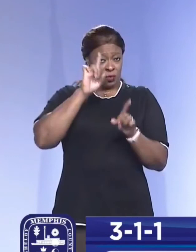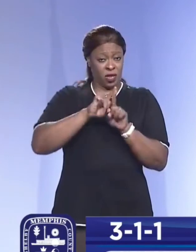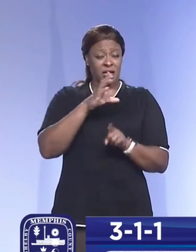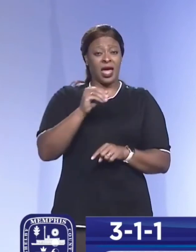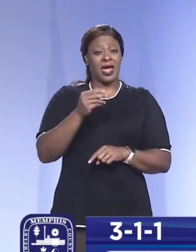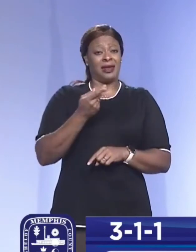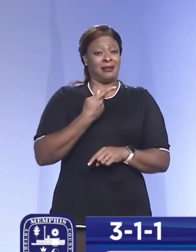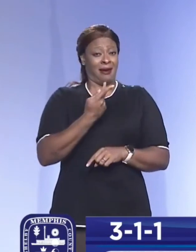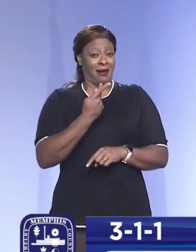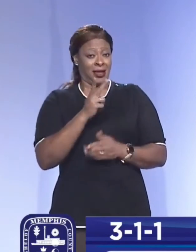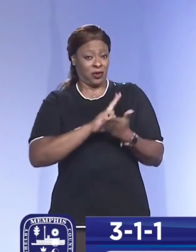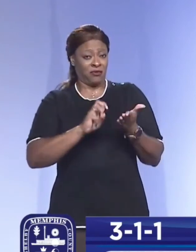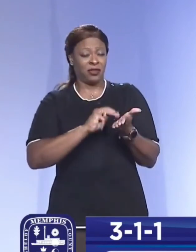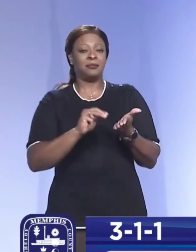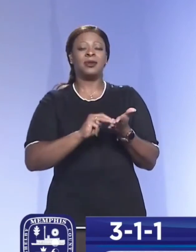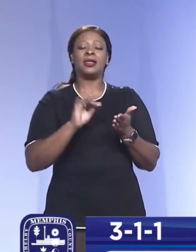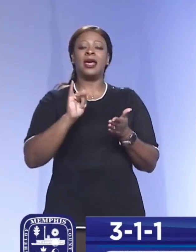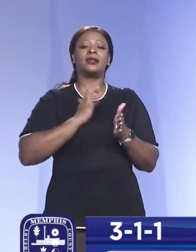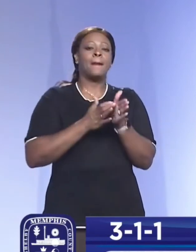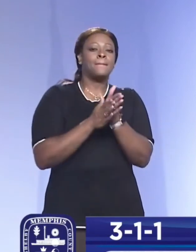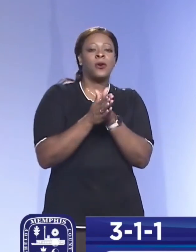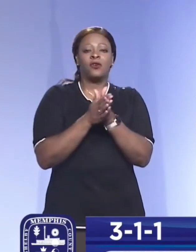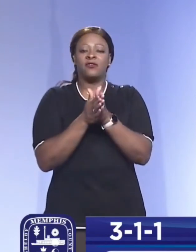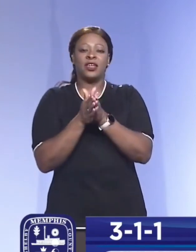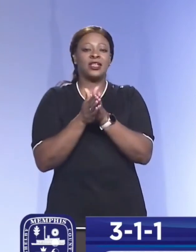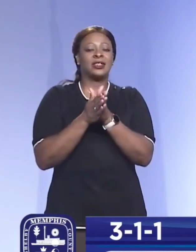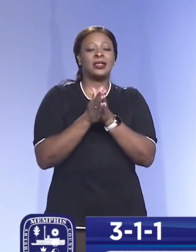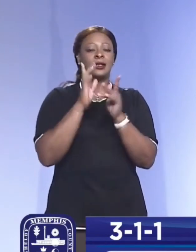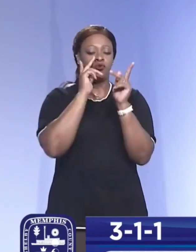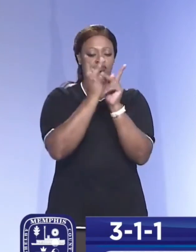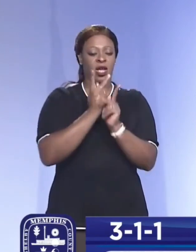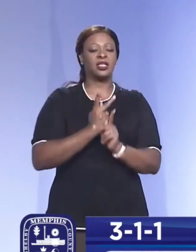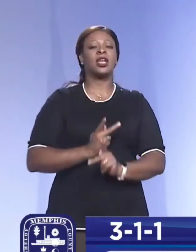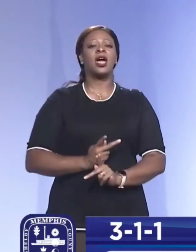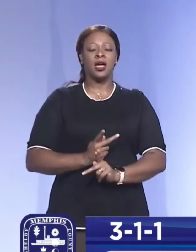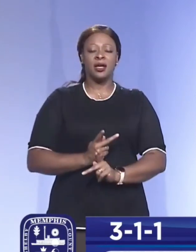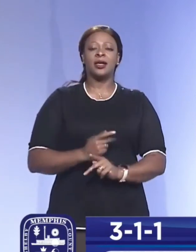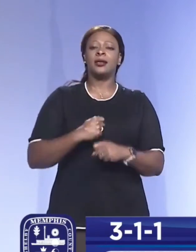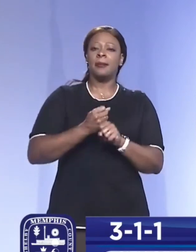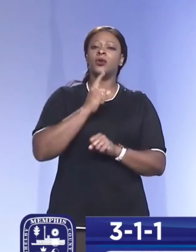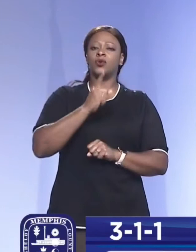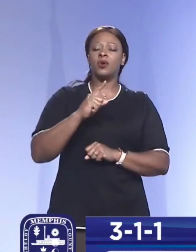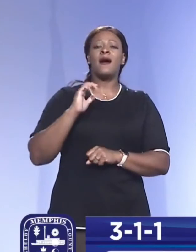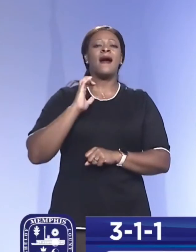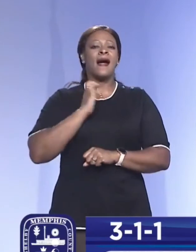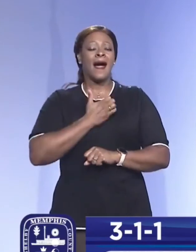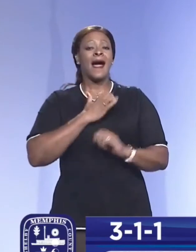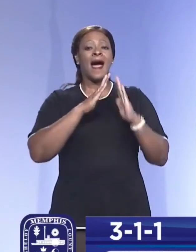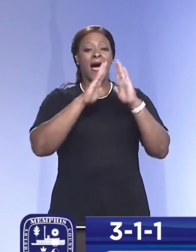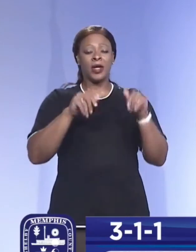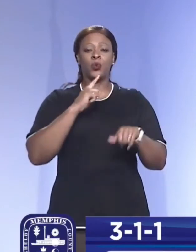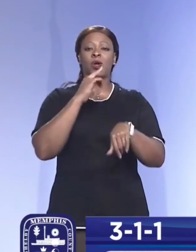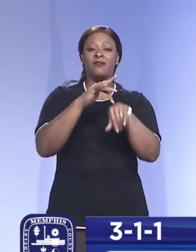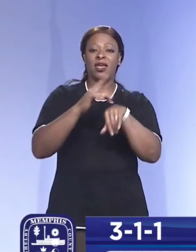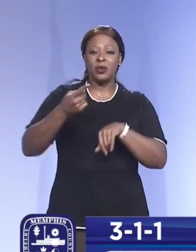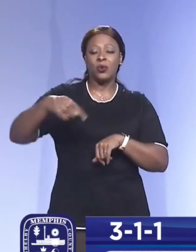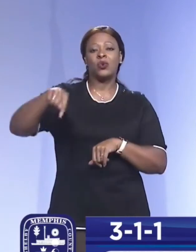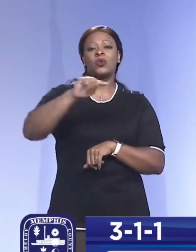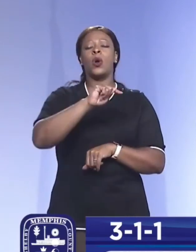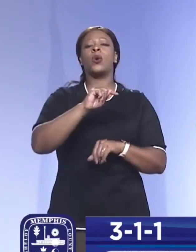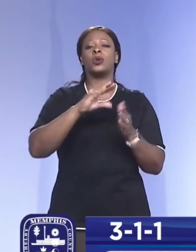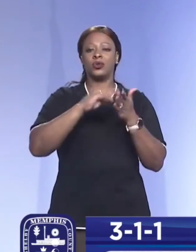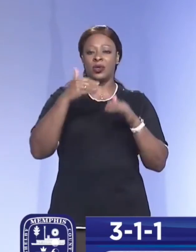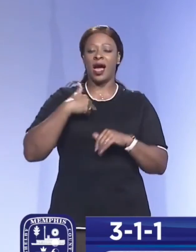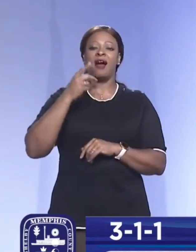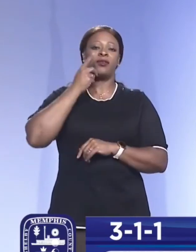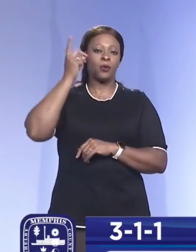part of the motivation and rationale for making our housing available to those students